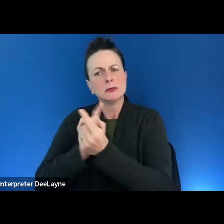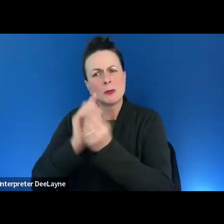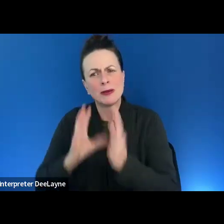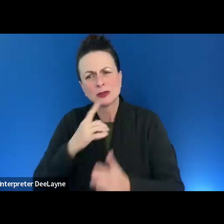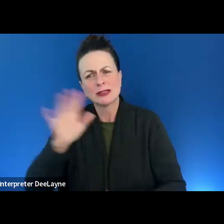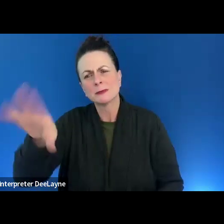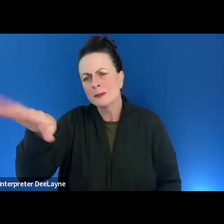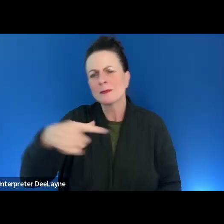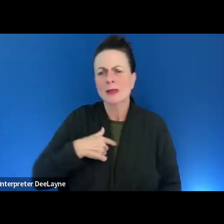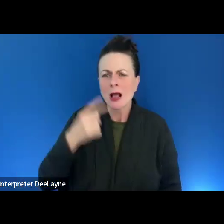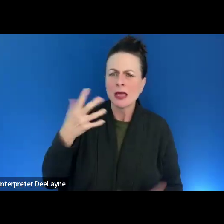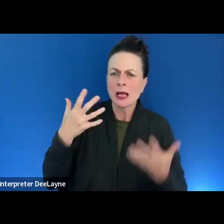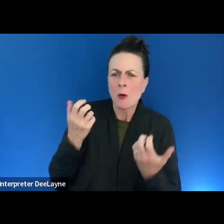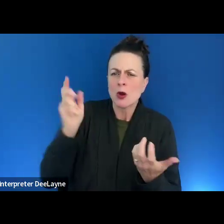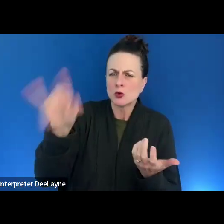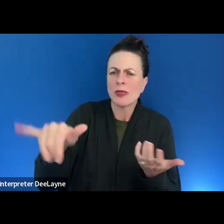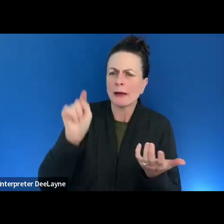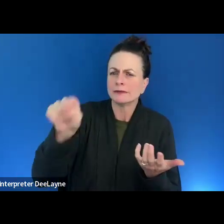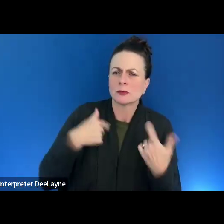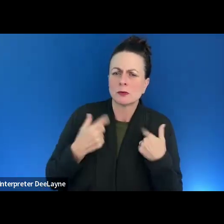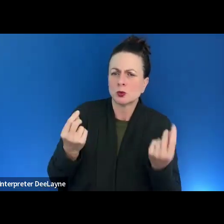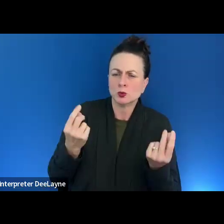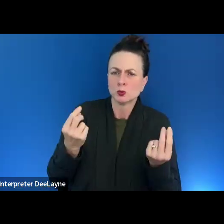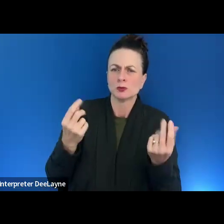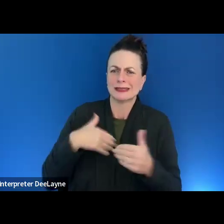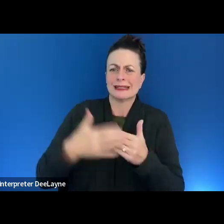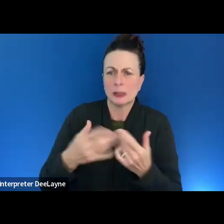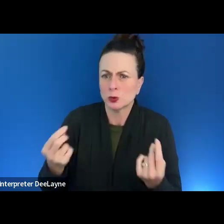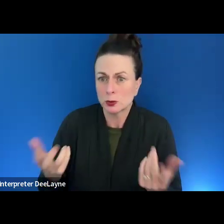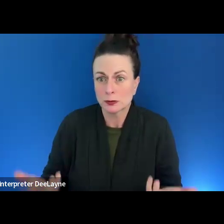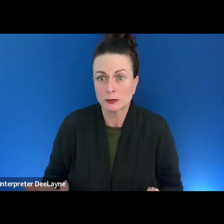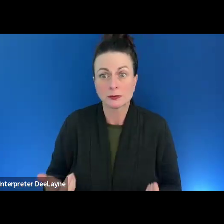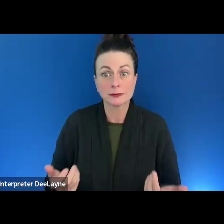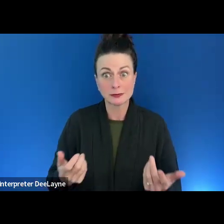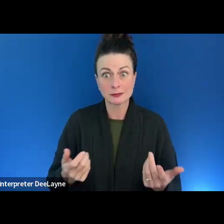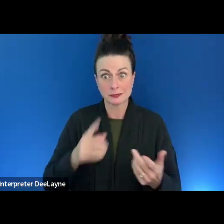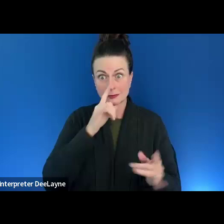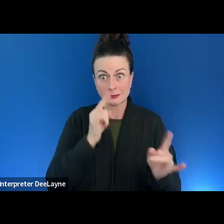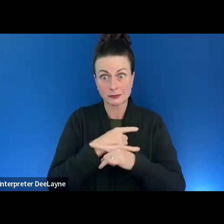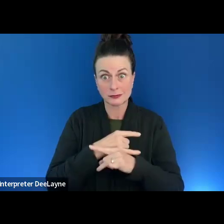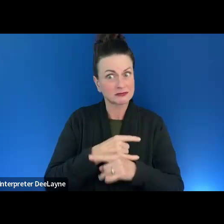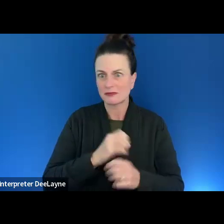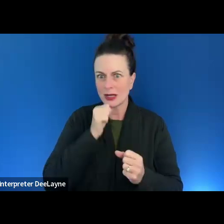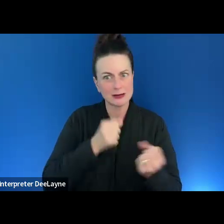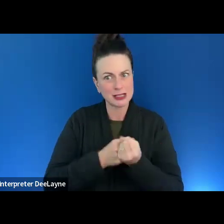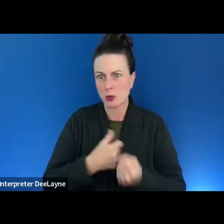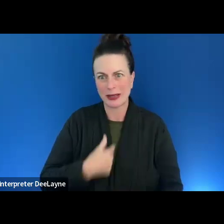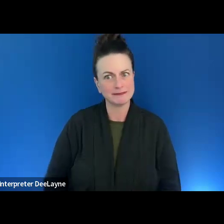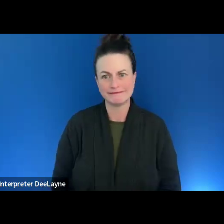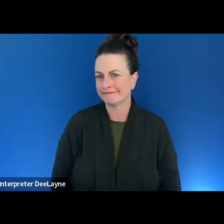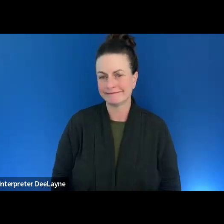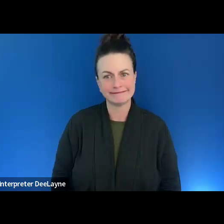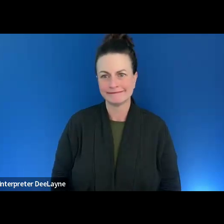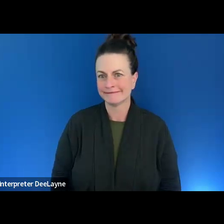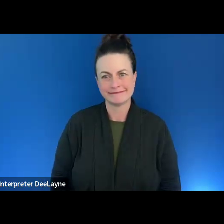and said, hey, I think I want to be an entrepreneur. What should I do? What's the next steps? And ironically, they did not support the idea, and they